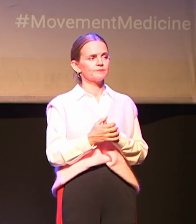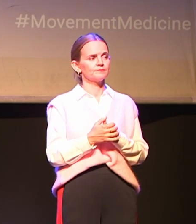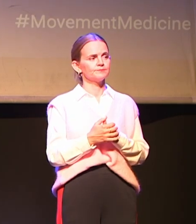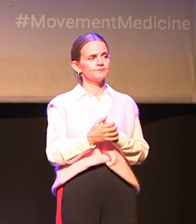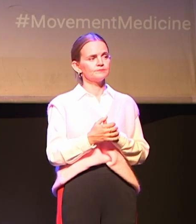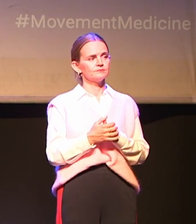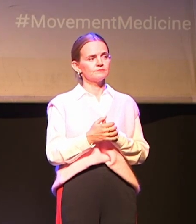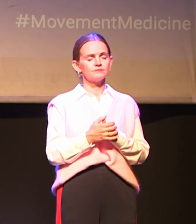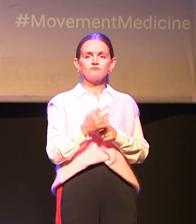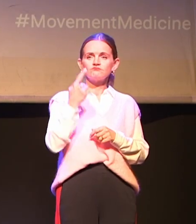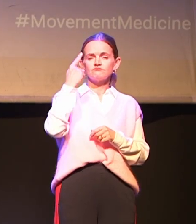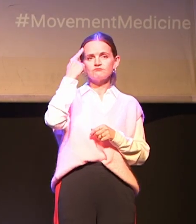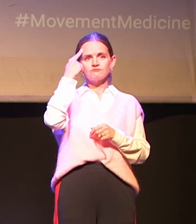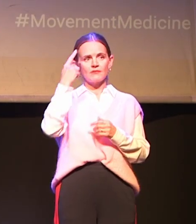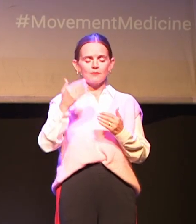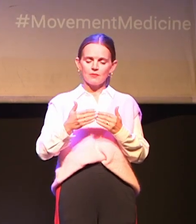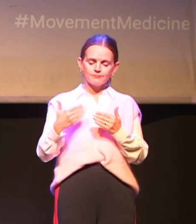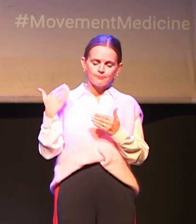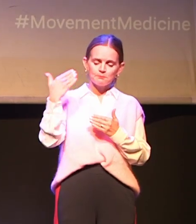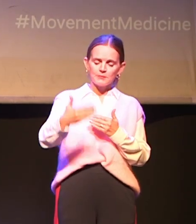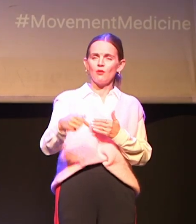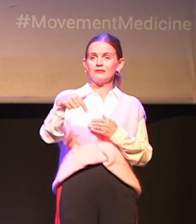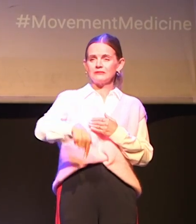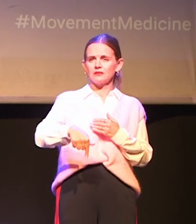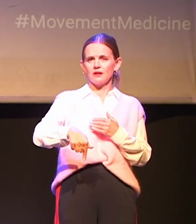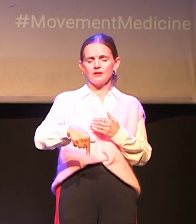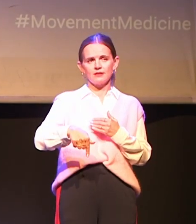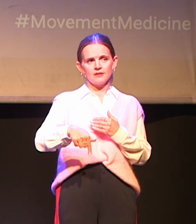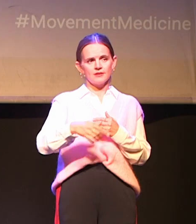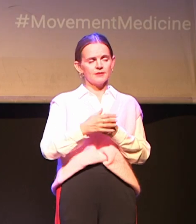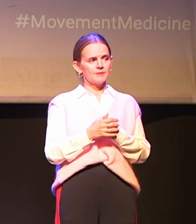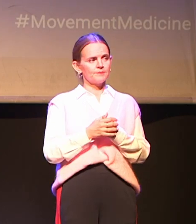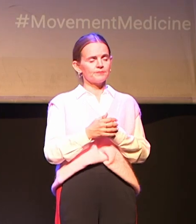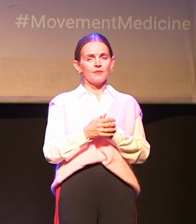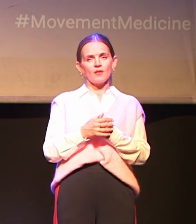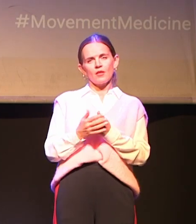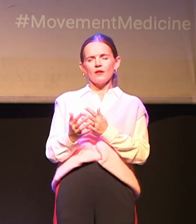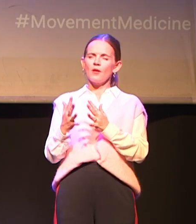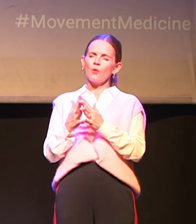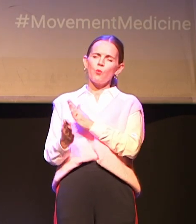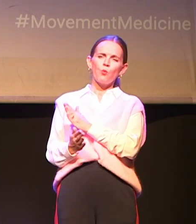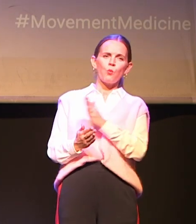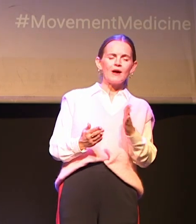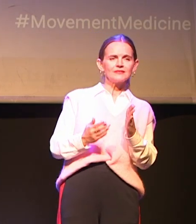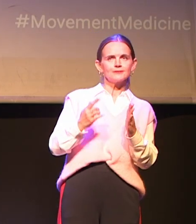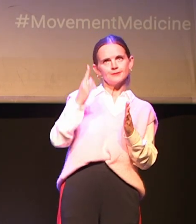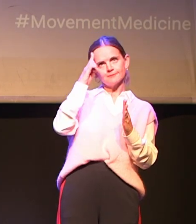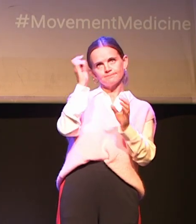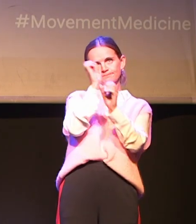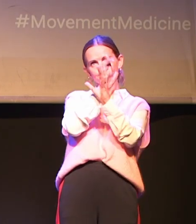so going beyond healing, I think, particularly the Western notion of healing, what can we learn